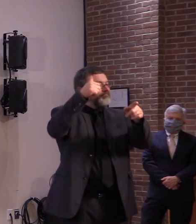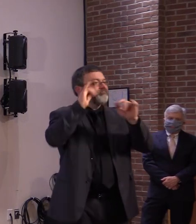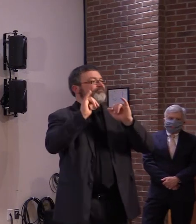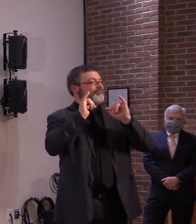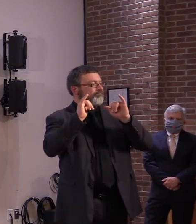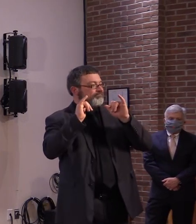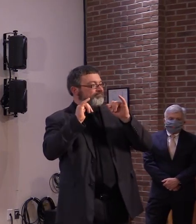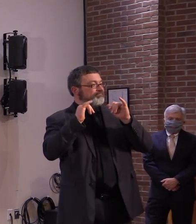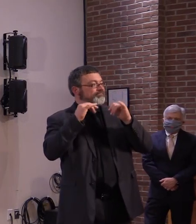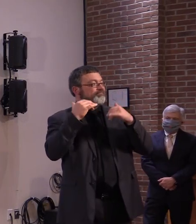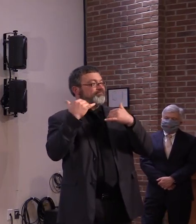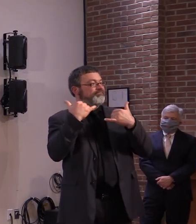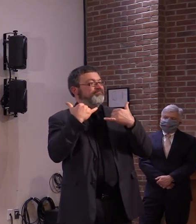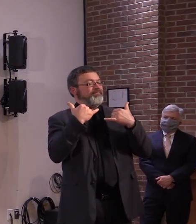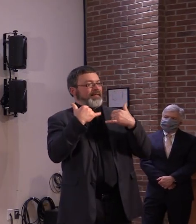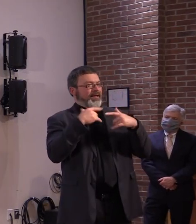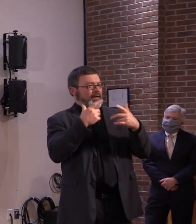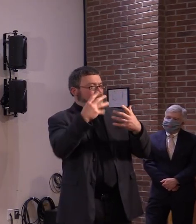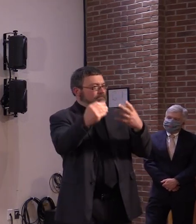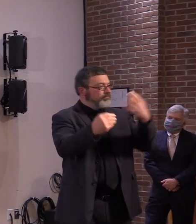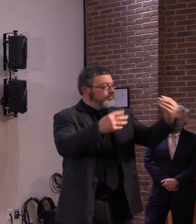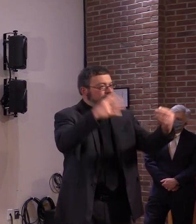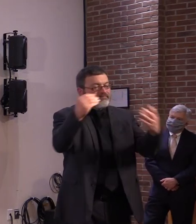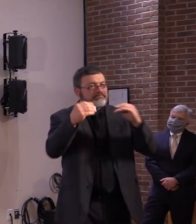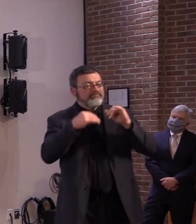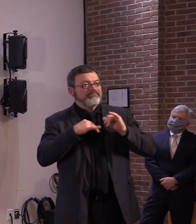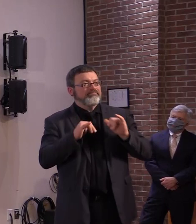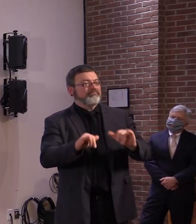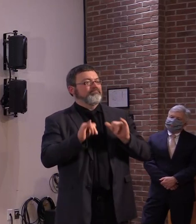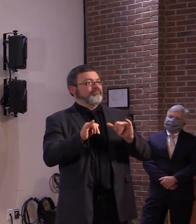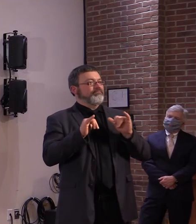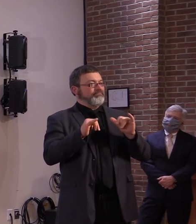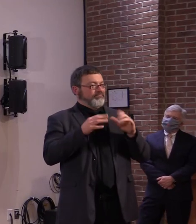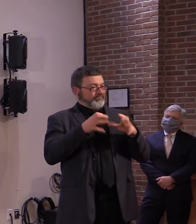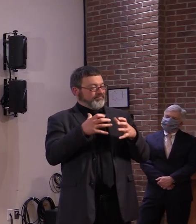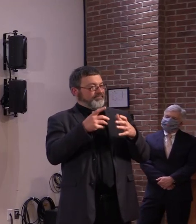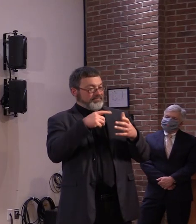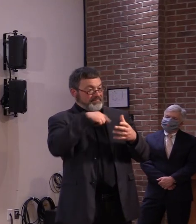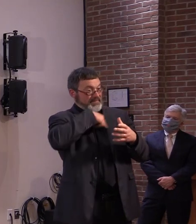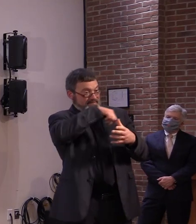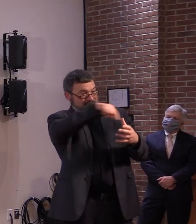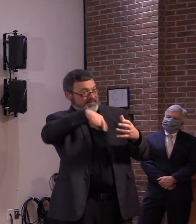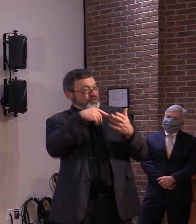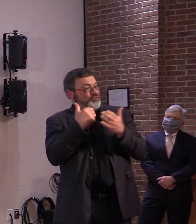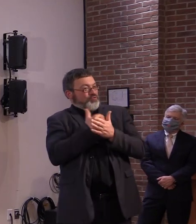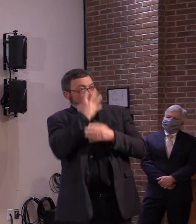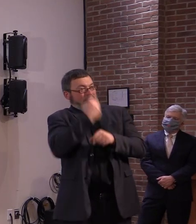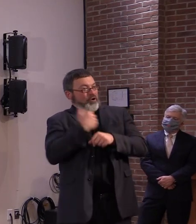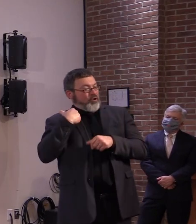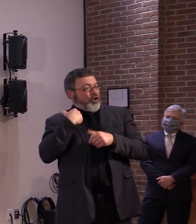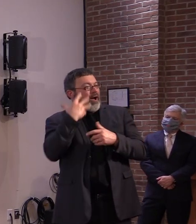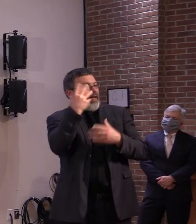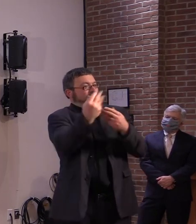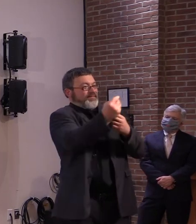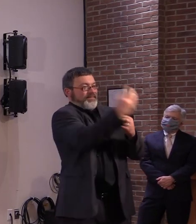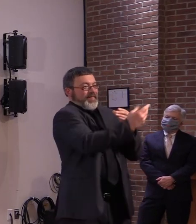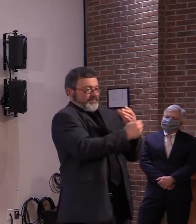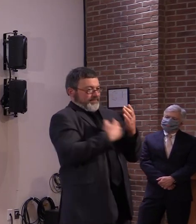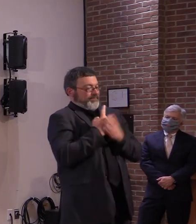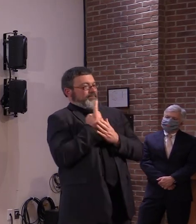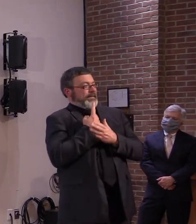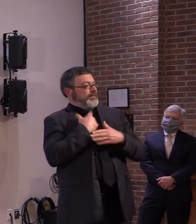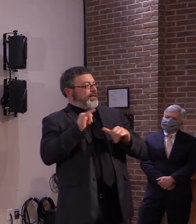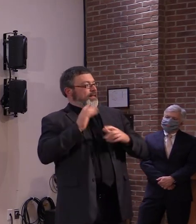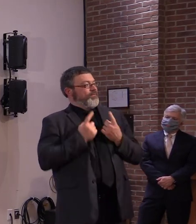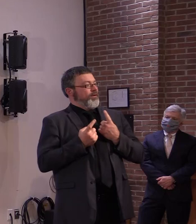standing out of that group. So it is it's going to be a clean slate. We'll